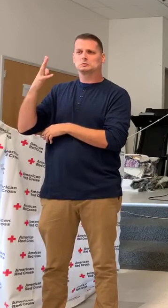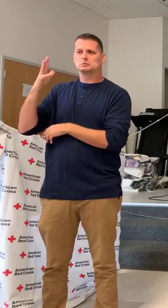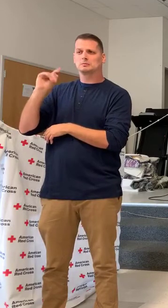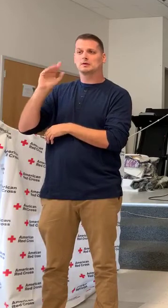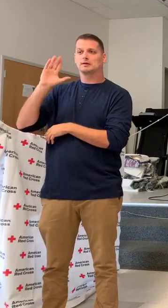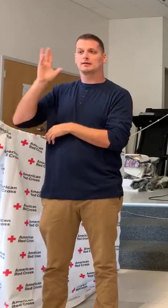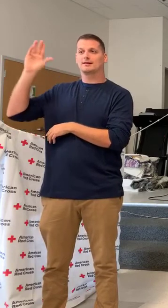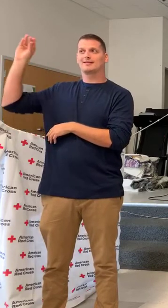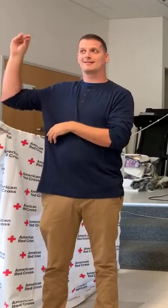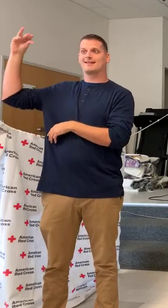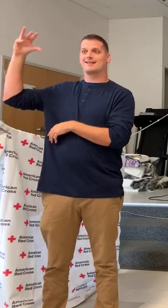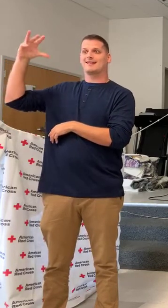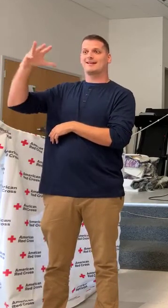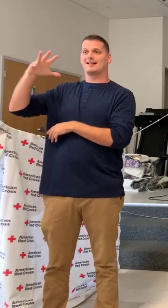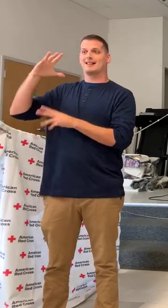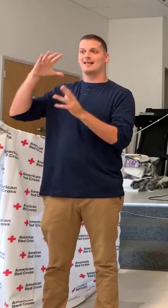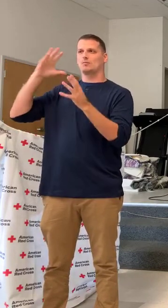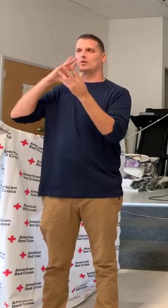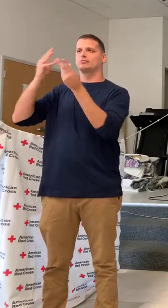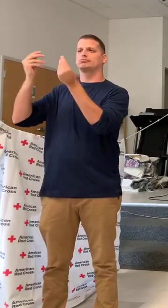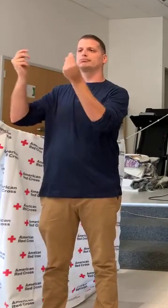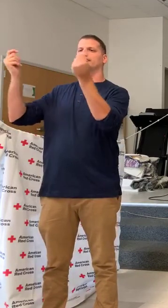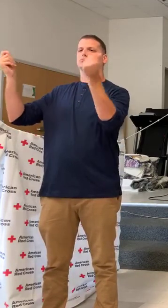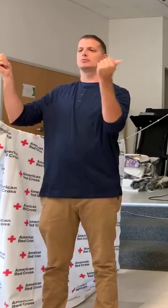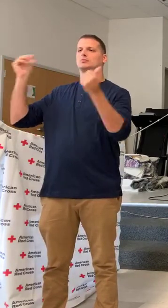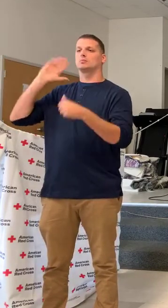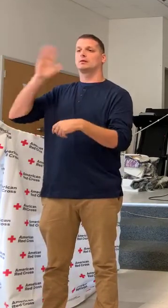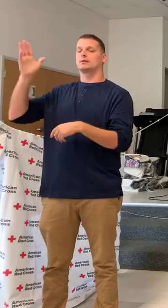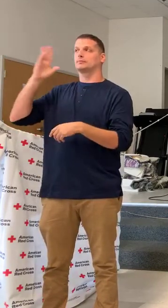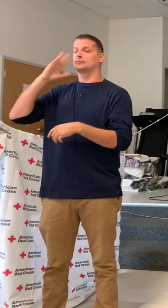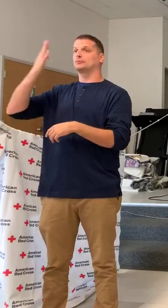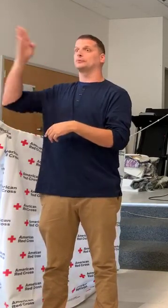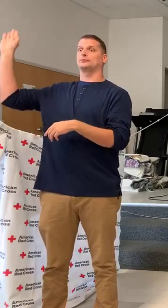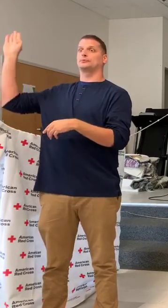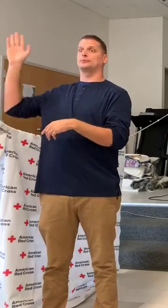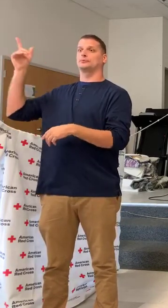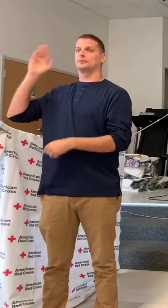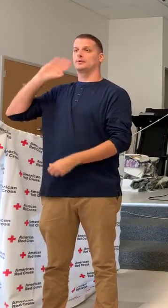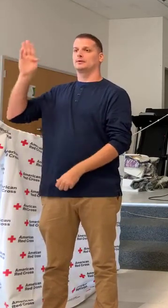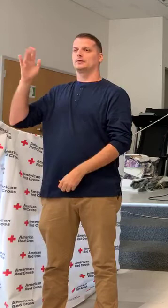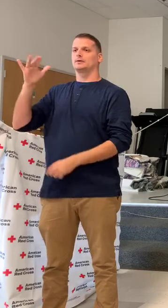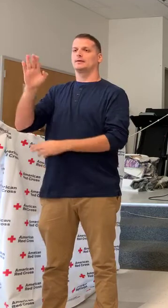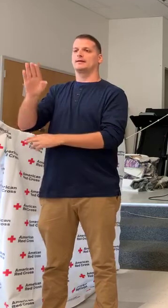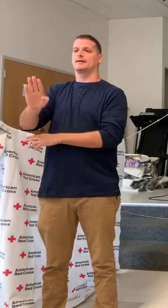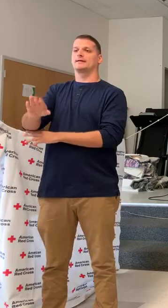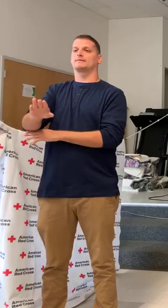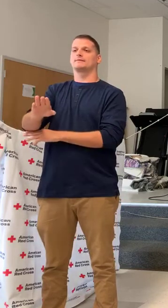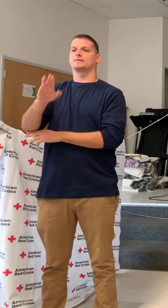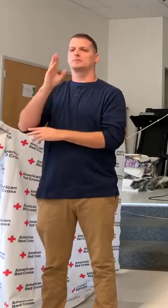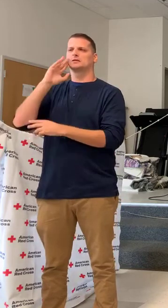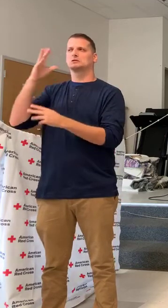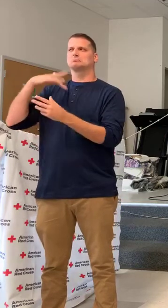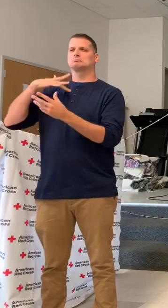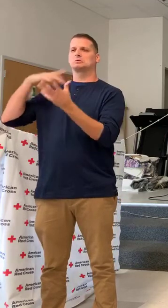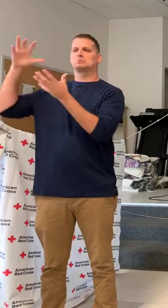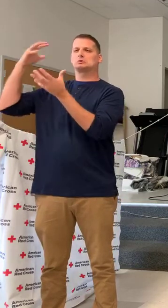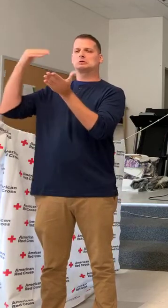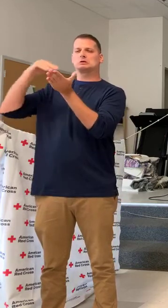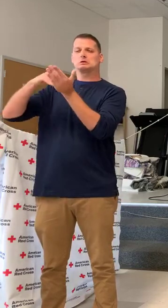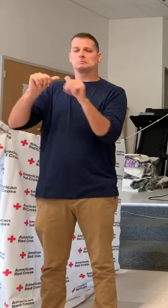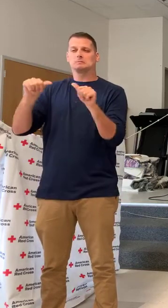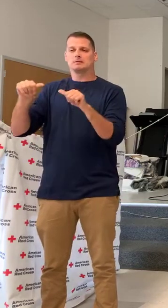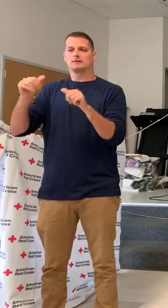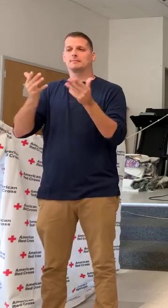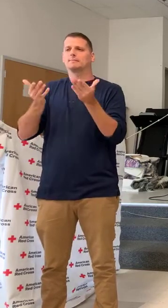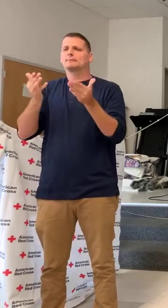this afternoon, but for the most part, those clouds will be coming back this afternoon. I do have some sprinkles in the forecast. I don't feel it's going to be any more than that. Mainly